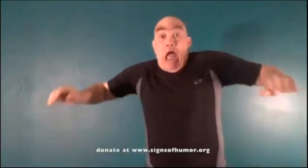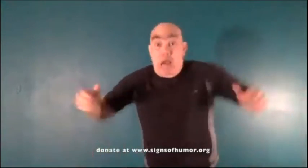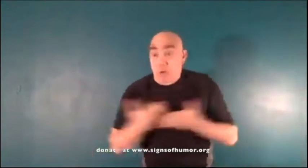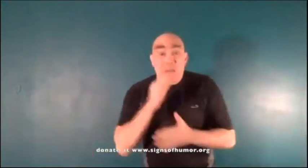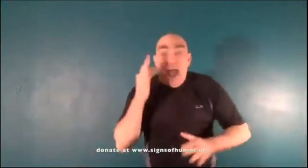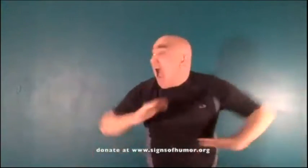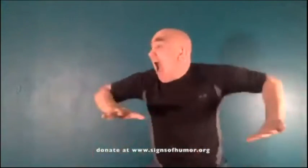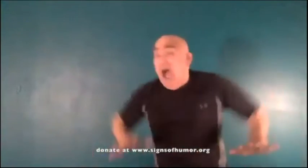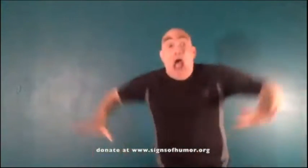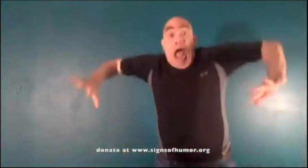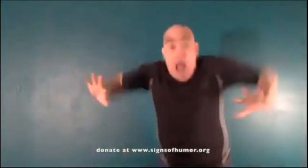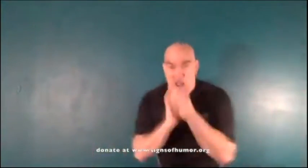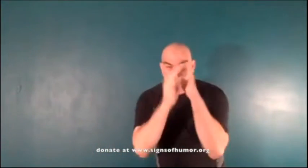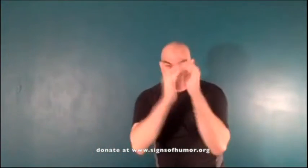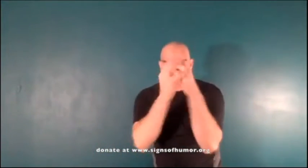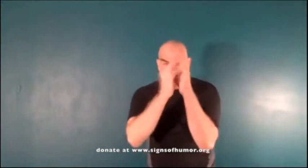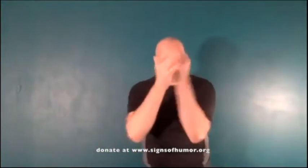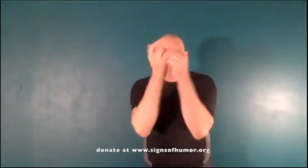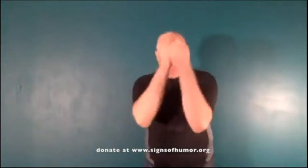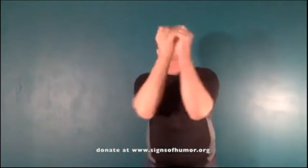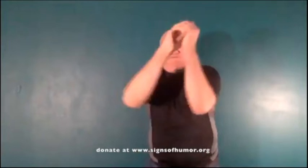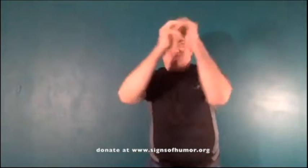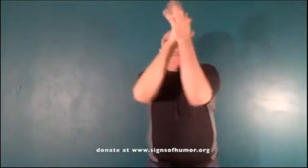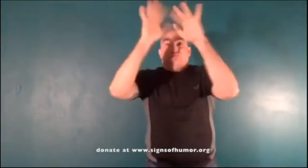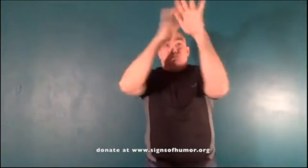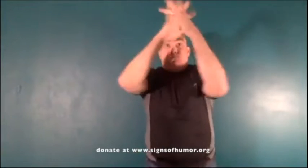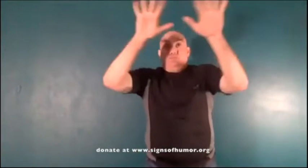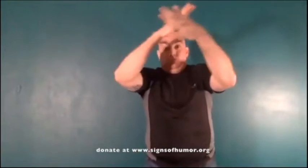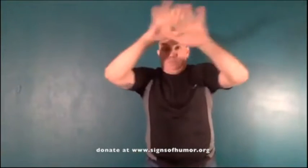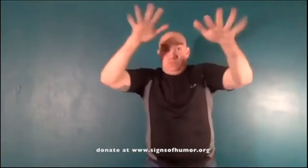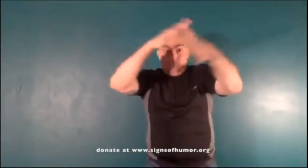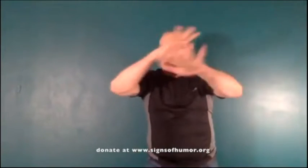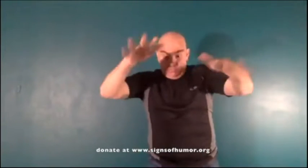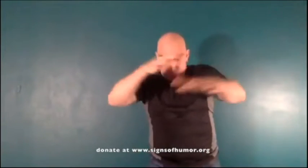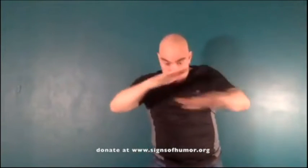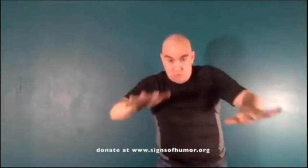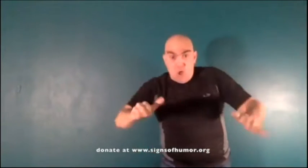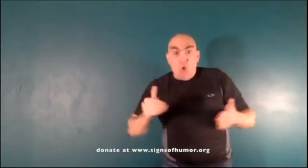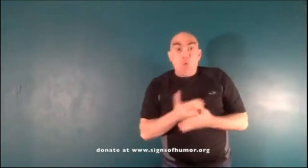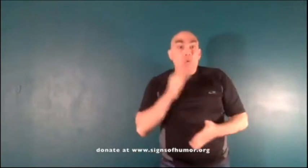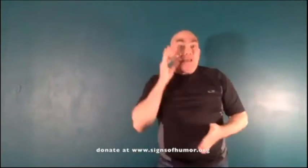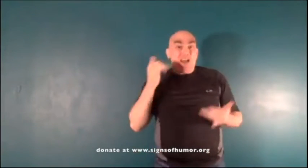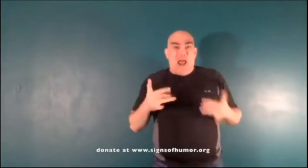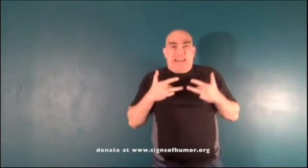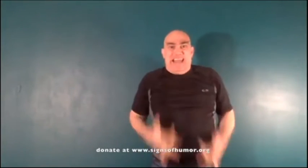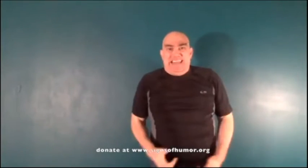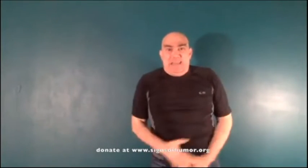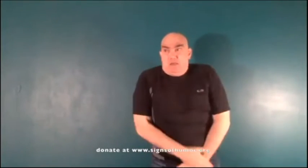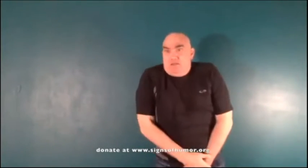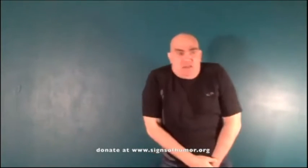of asphalt. This gray blur would zip into existence, and there would be this